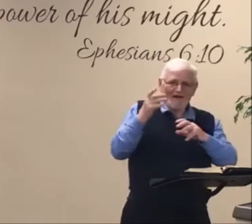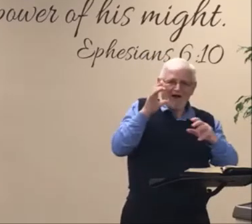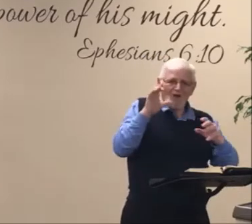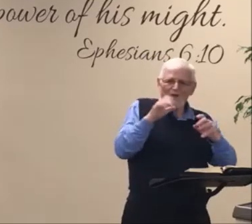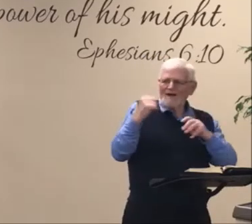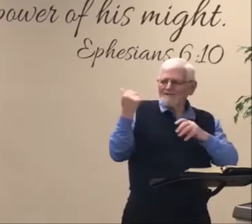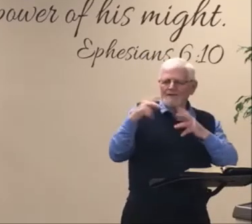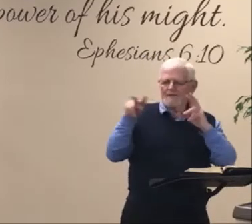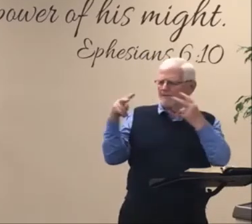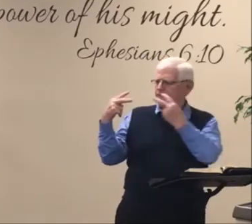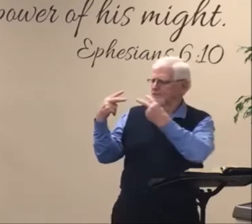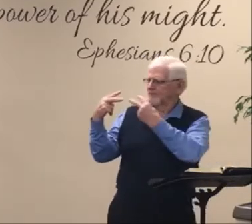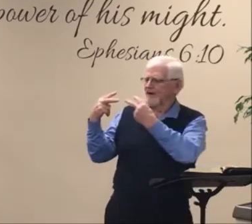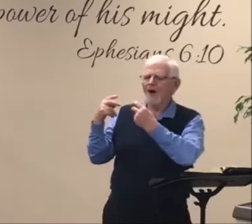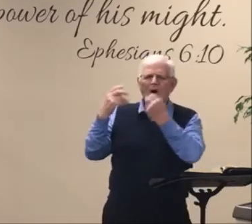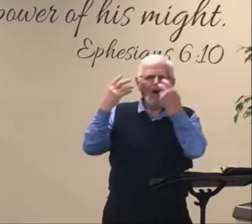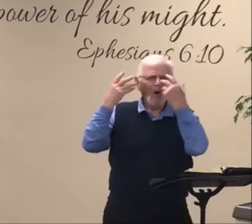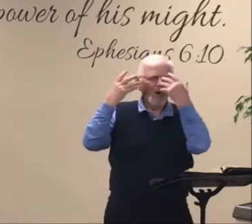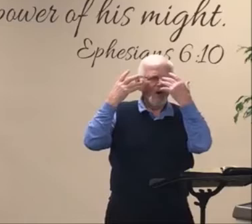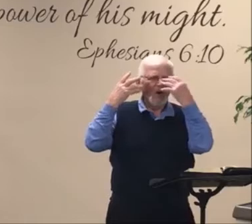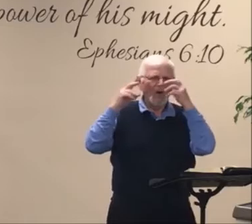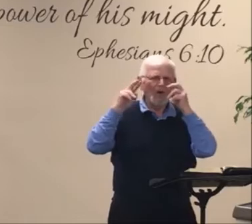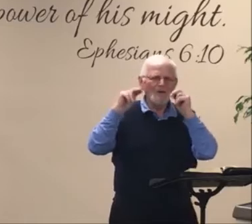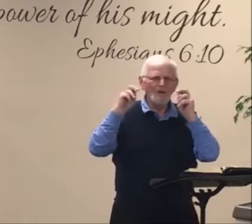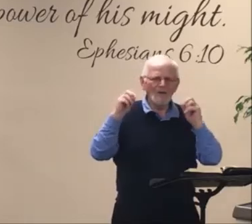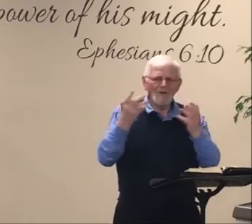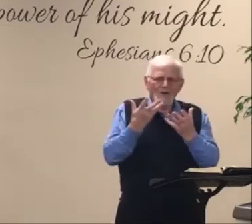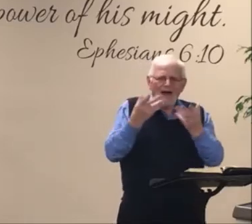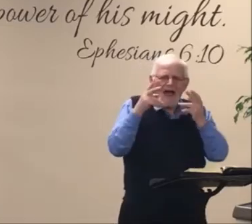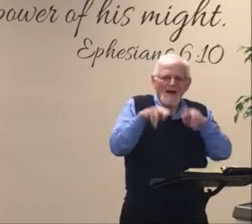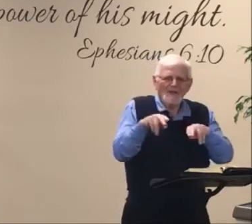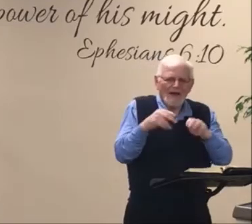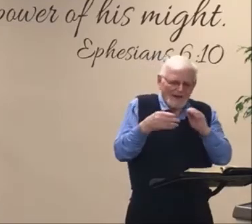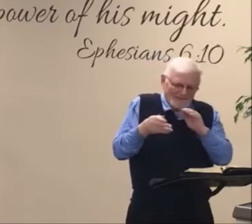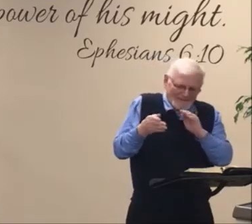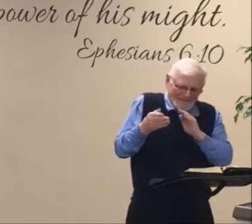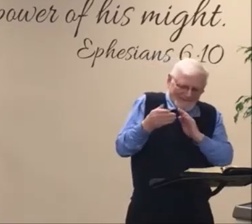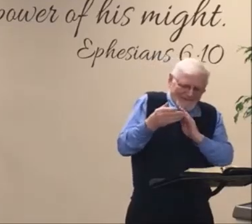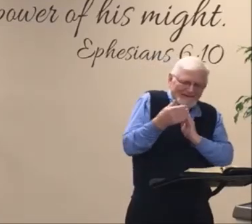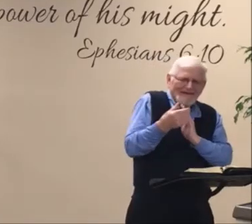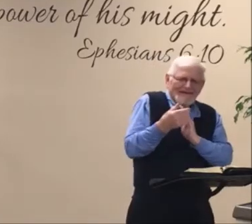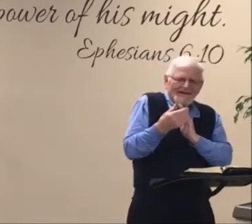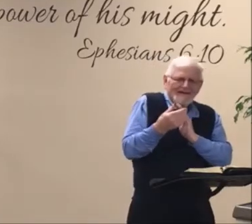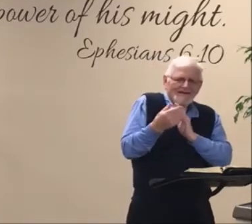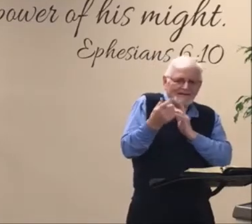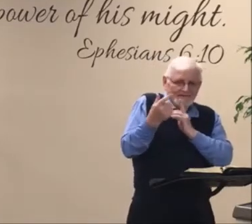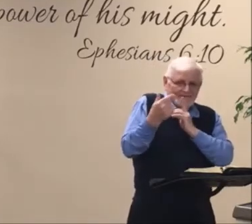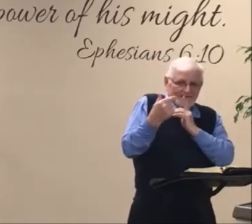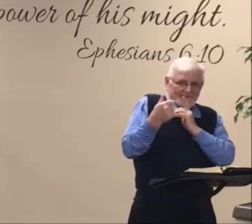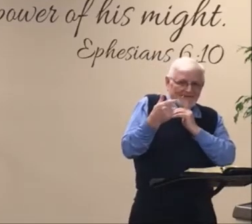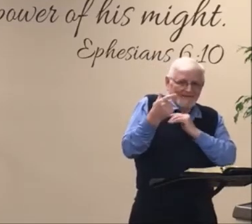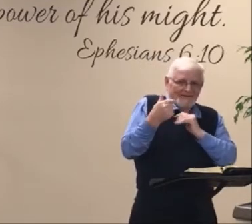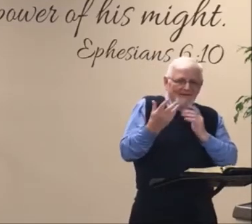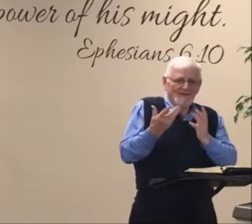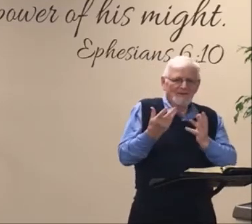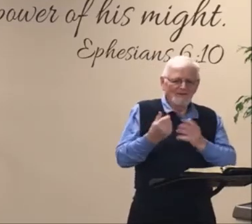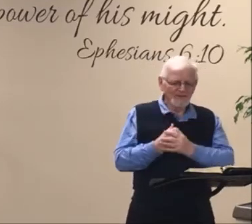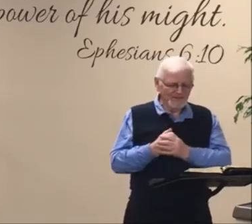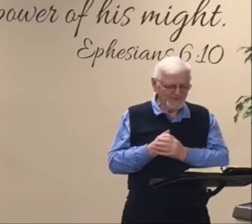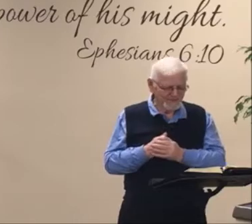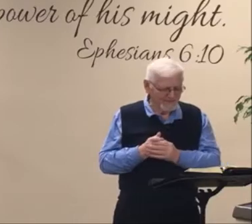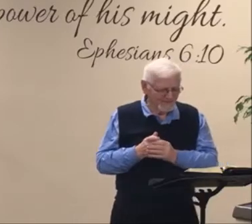each other like, oh no, what's coming around the corner? And there was a storm a-coming for sure. It was a stormy storm.